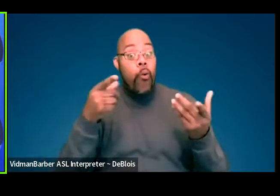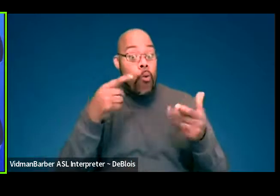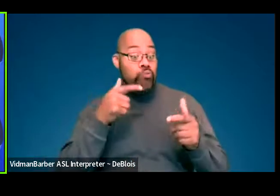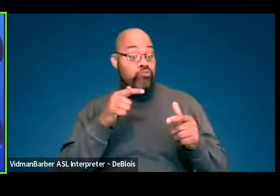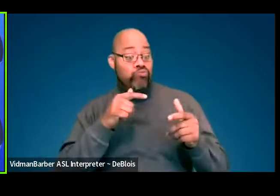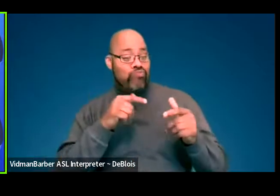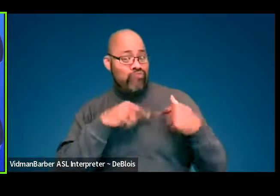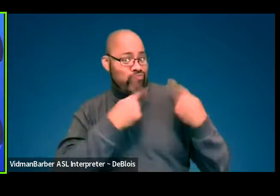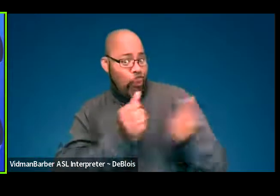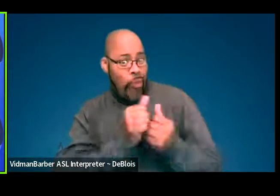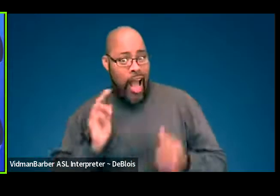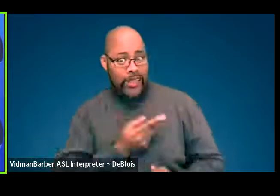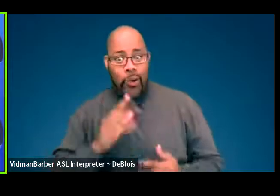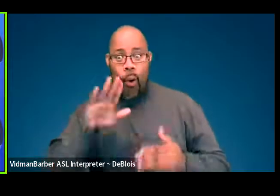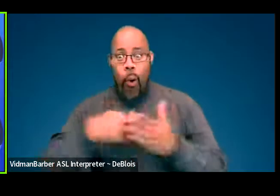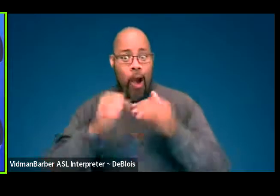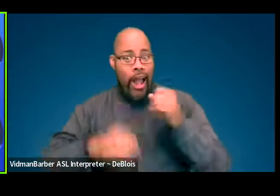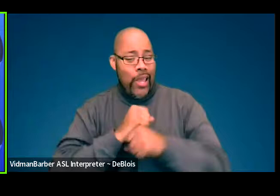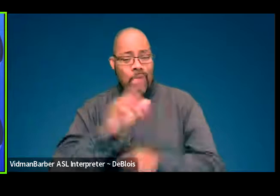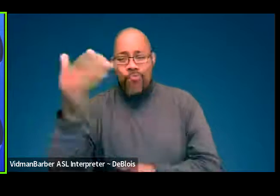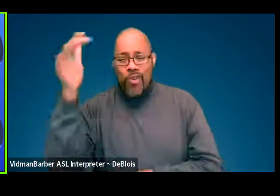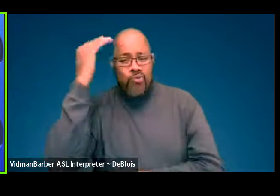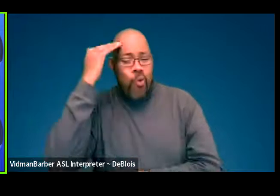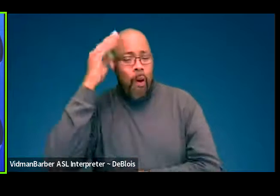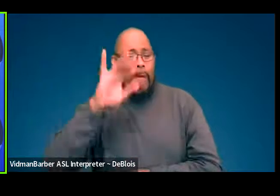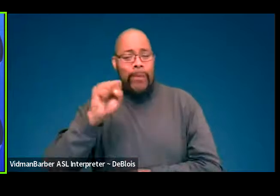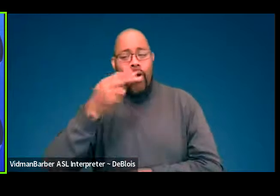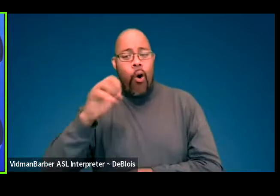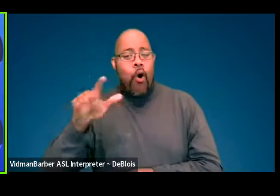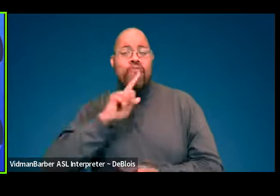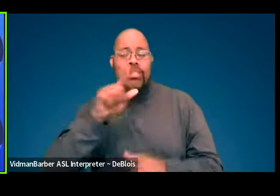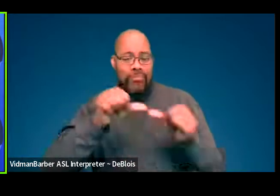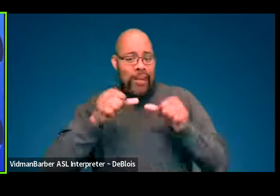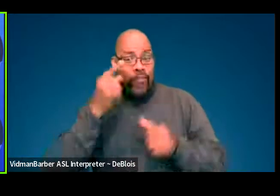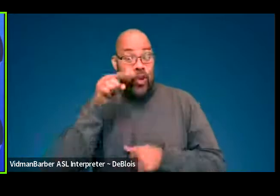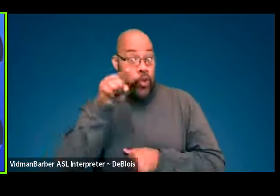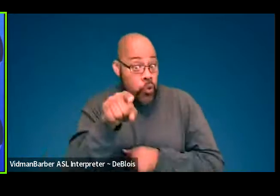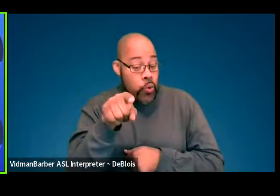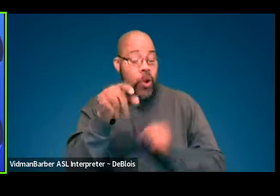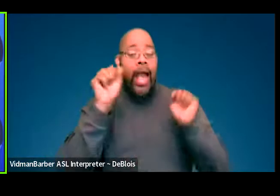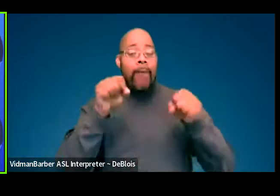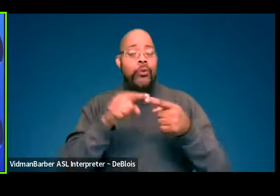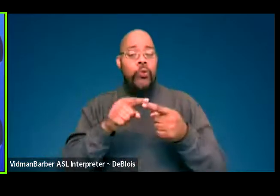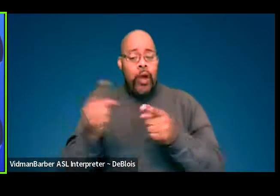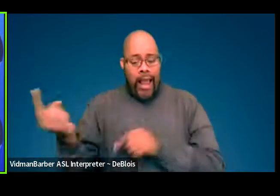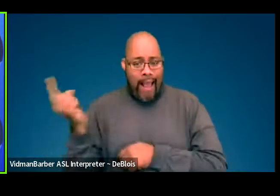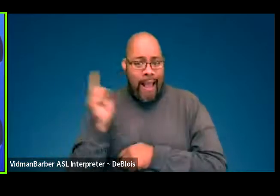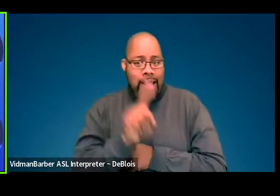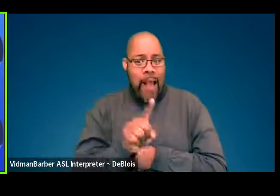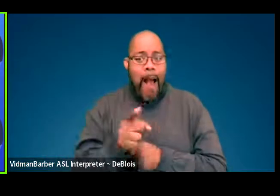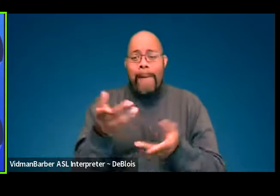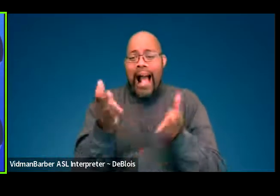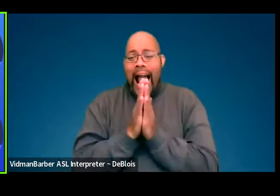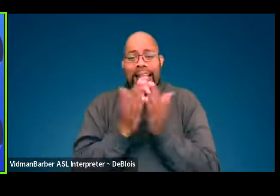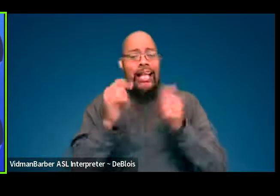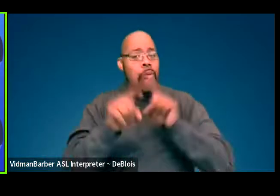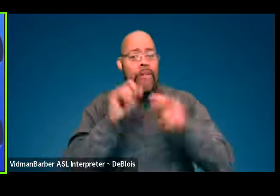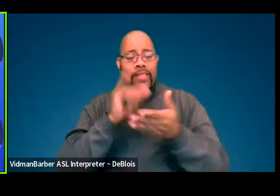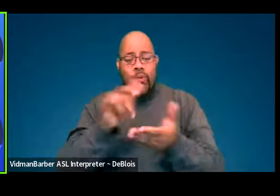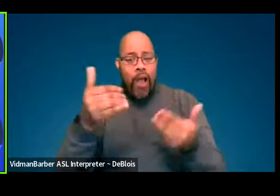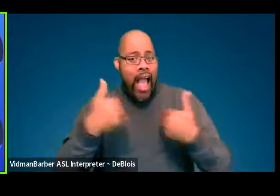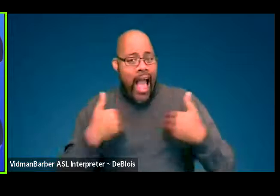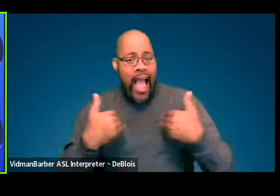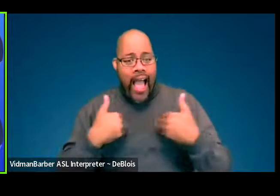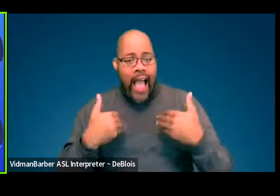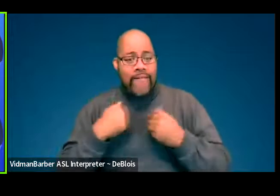rocking with us all year, you know that BIMS Hall is really the space for you to be able to come and ask any questions that you may